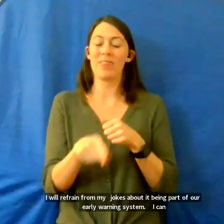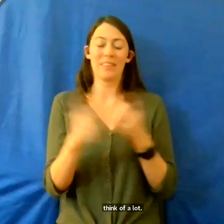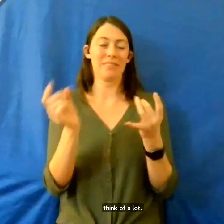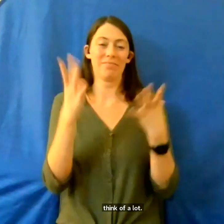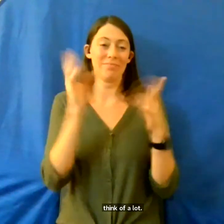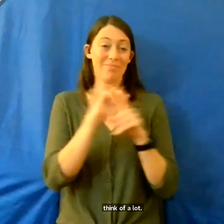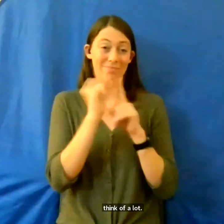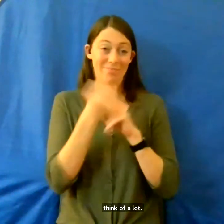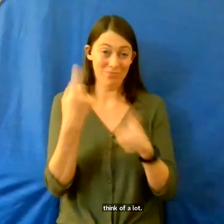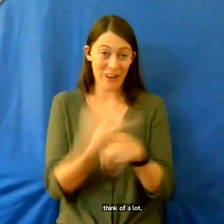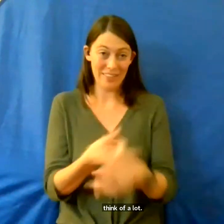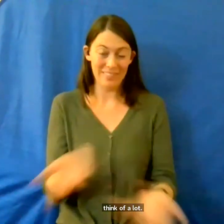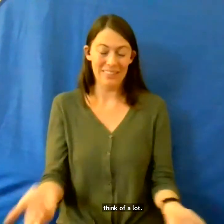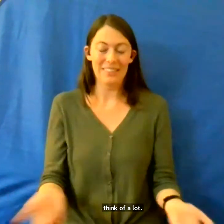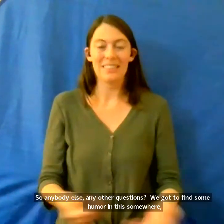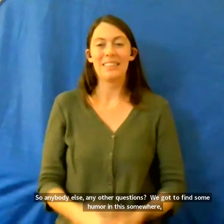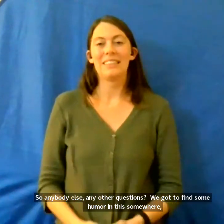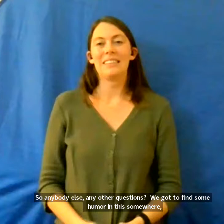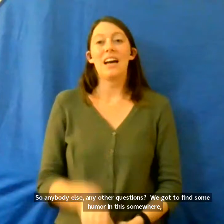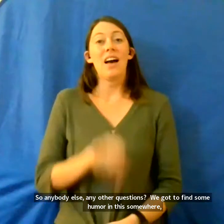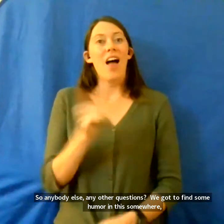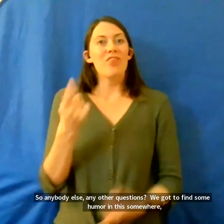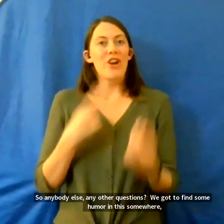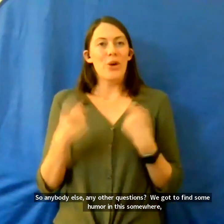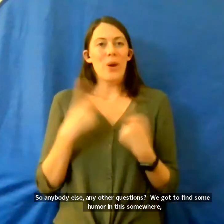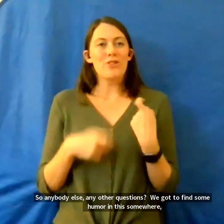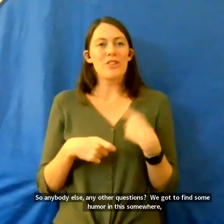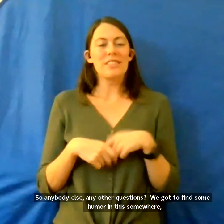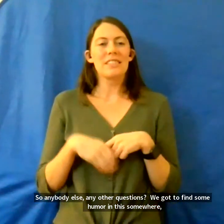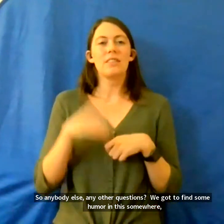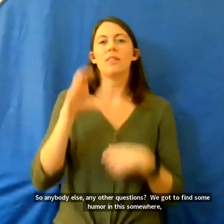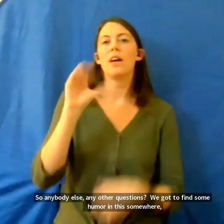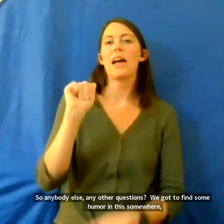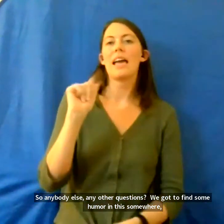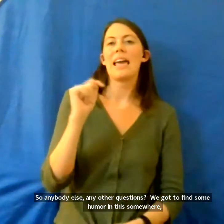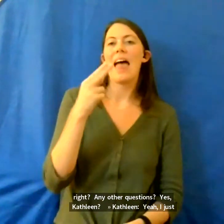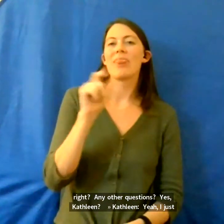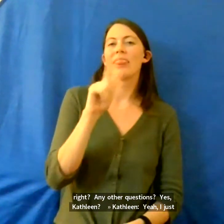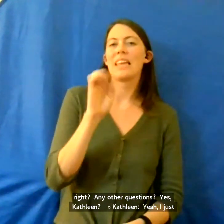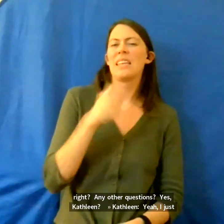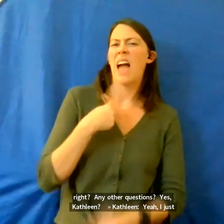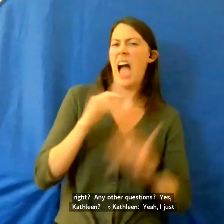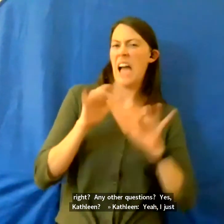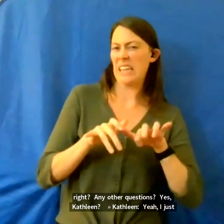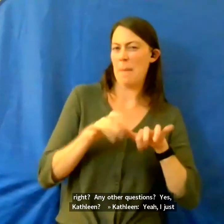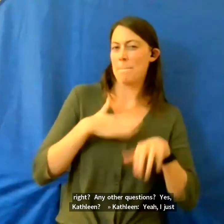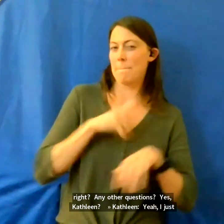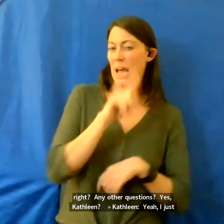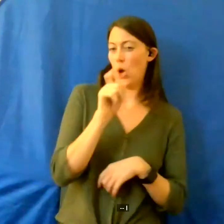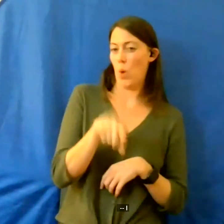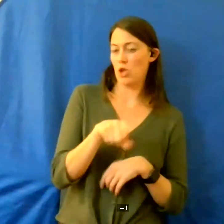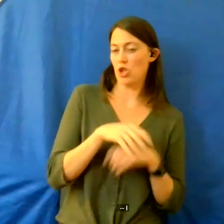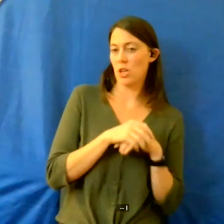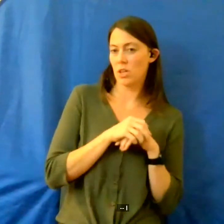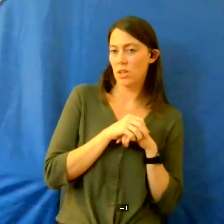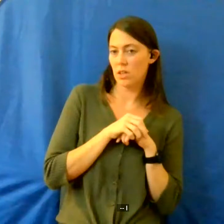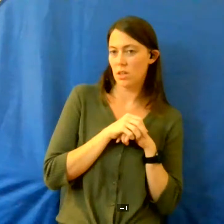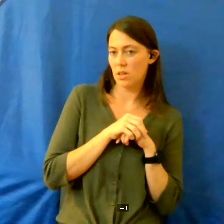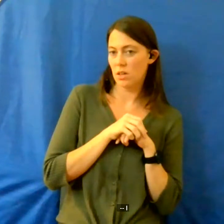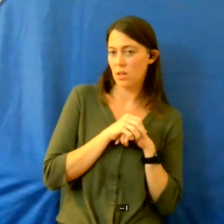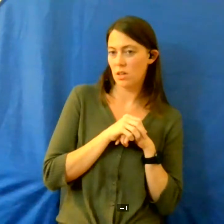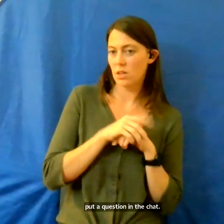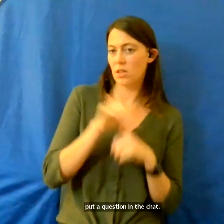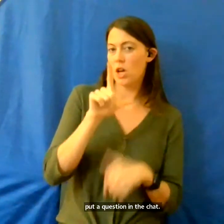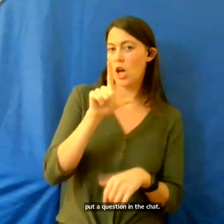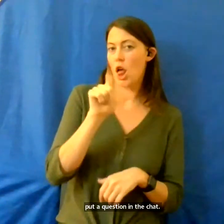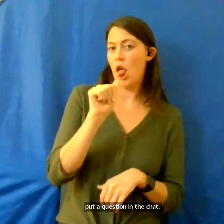Yes, Kathleen. Yeah, I just I put a question in the chat that Lauren may need to put the cartoon